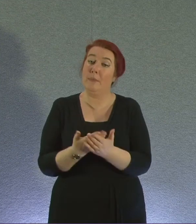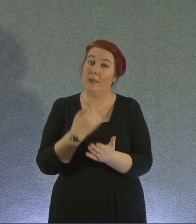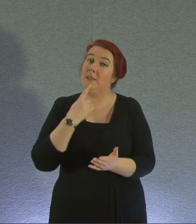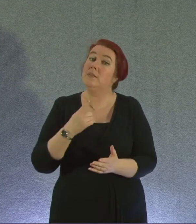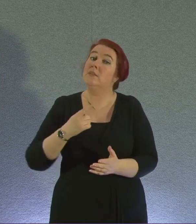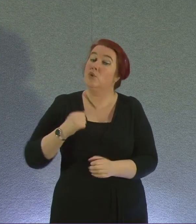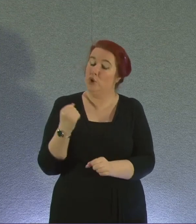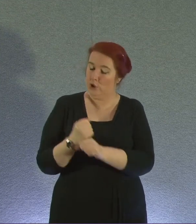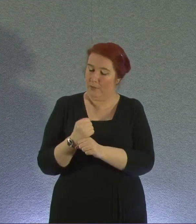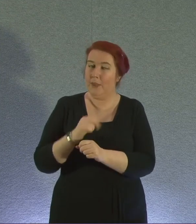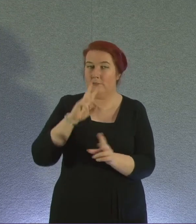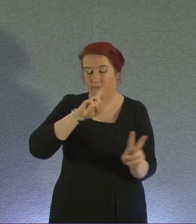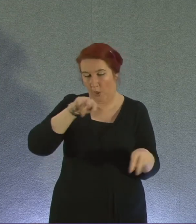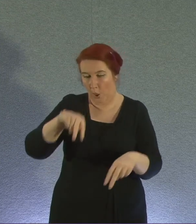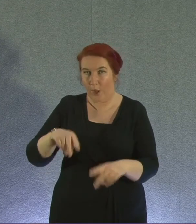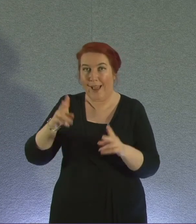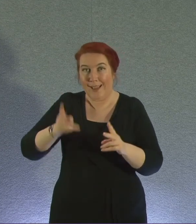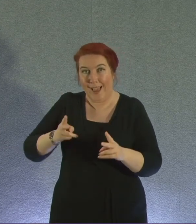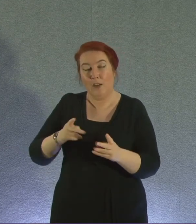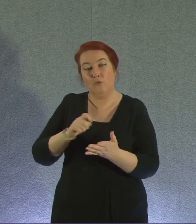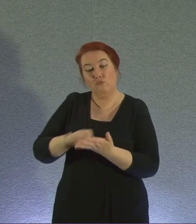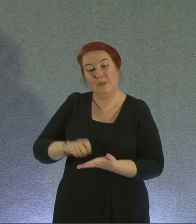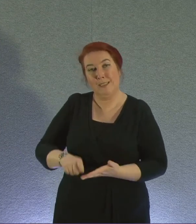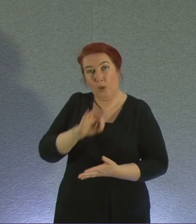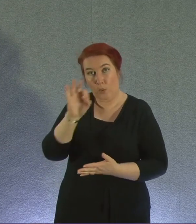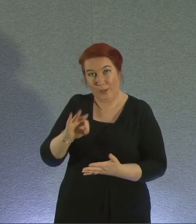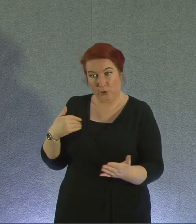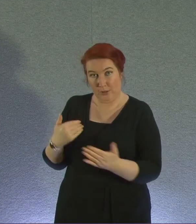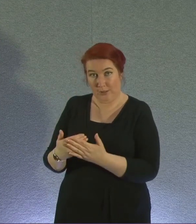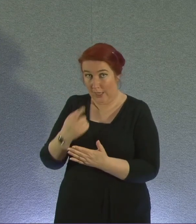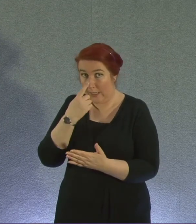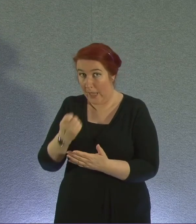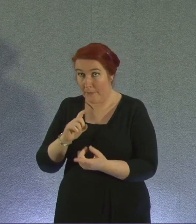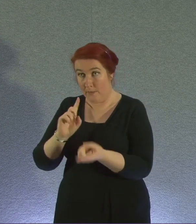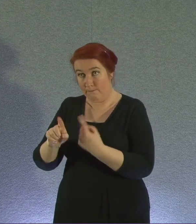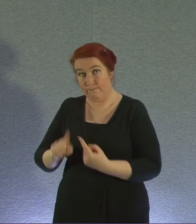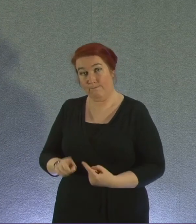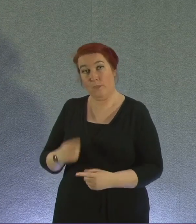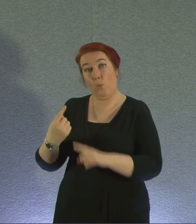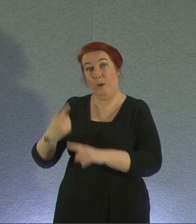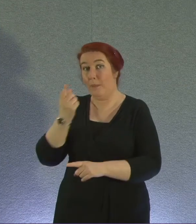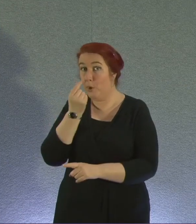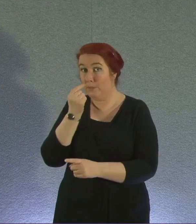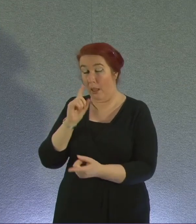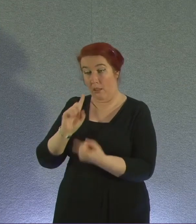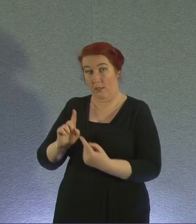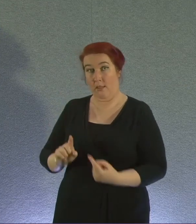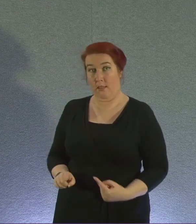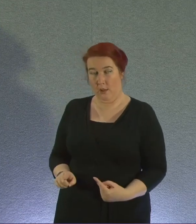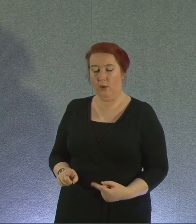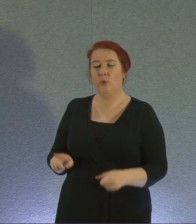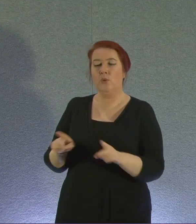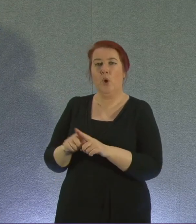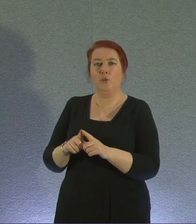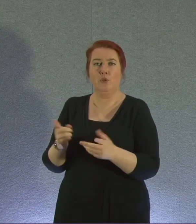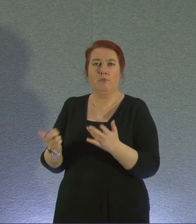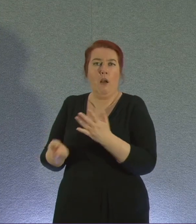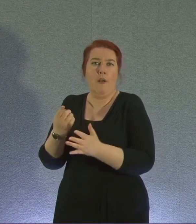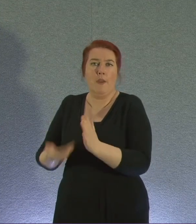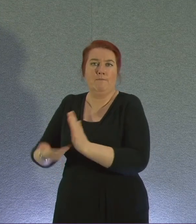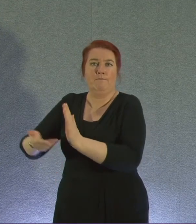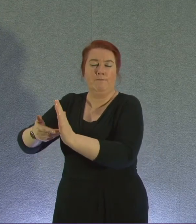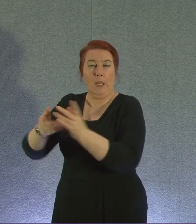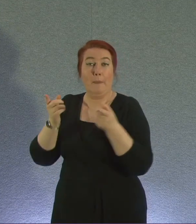is looking again at how members' written questions over this period can be answered as promptly as possible, and at further steps ministers may take to adapt to the